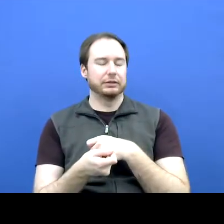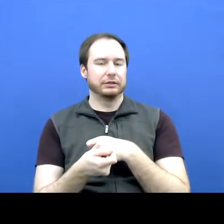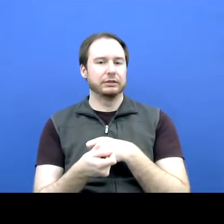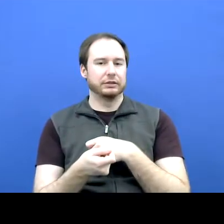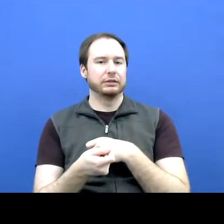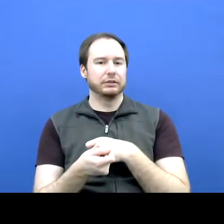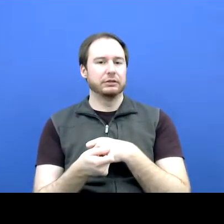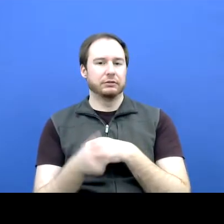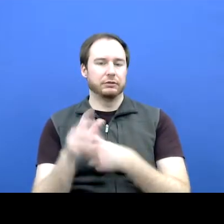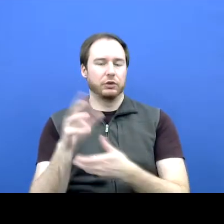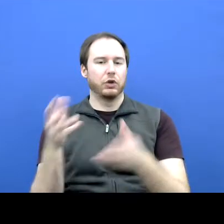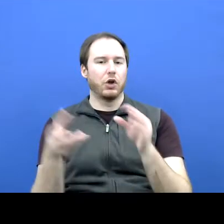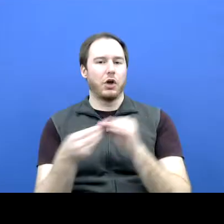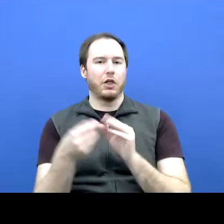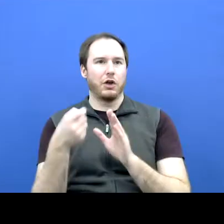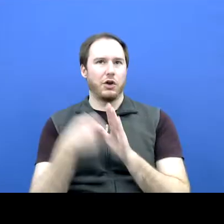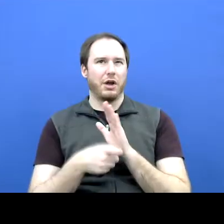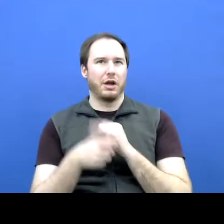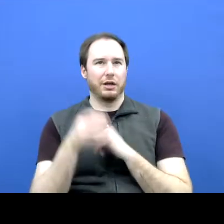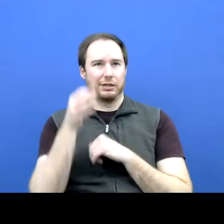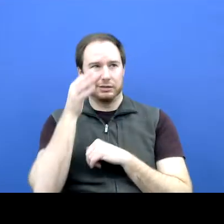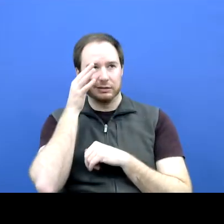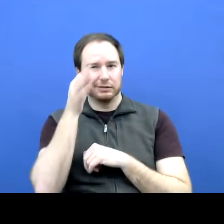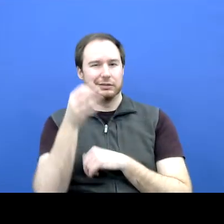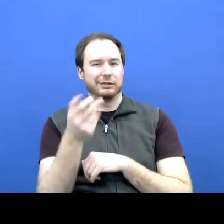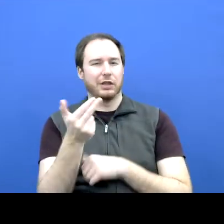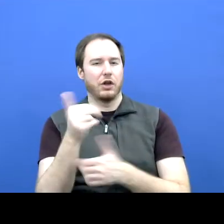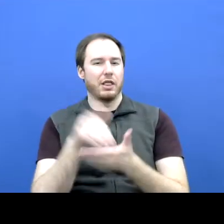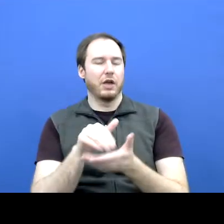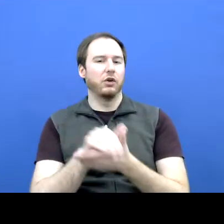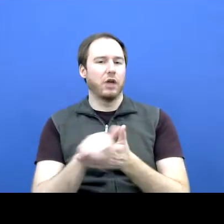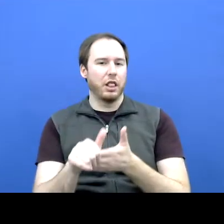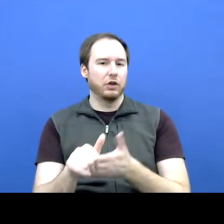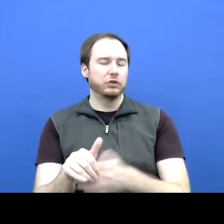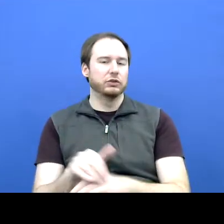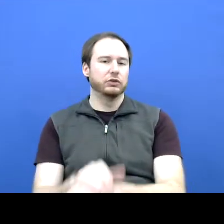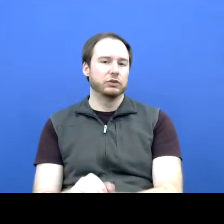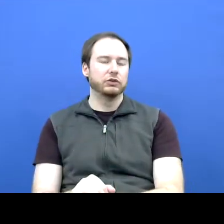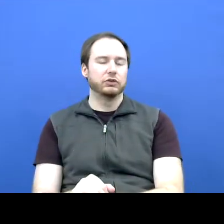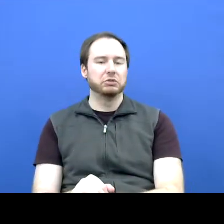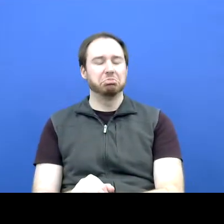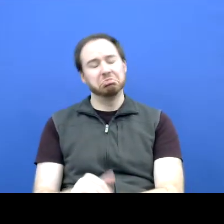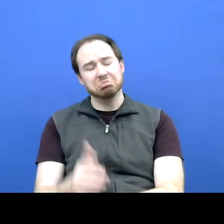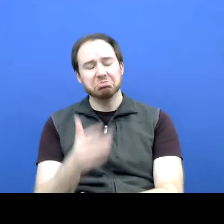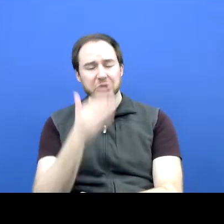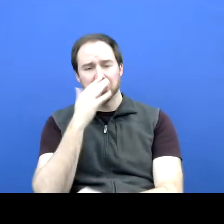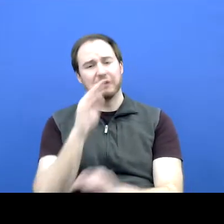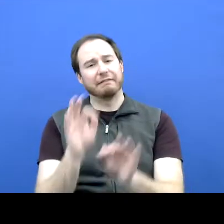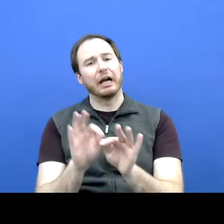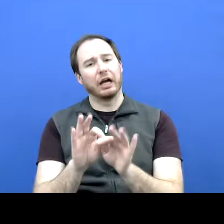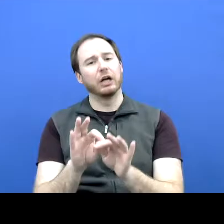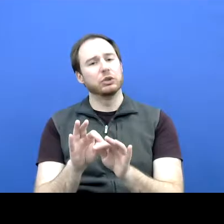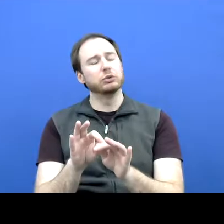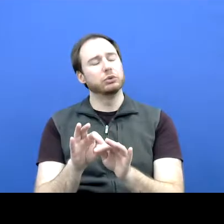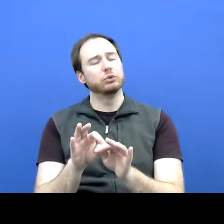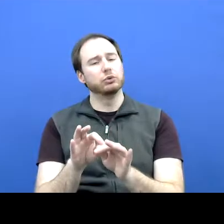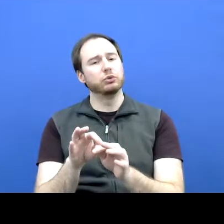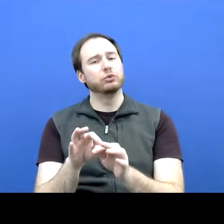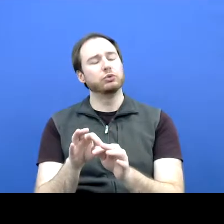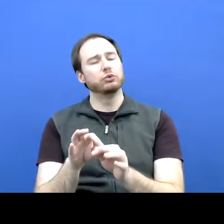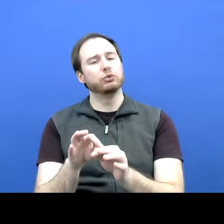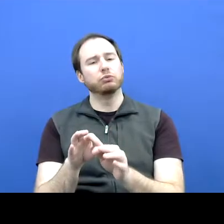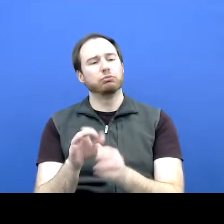for a combined cost of just over $13,000. So pretty good value.